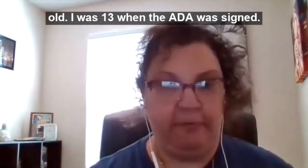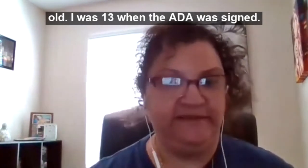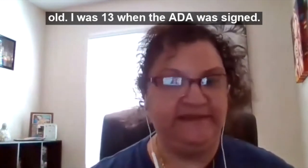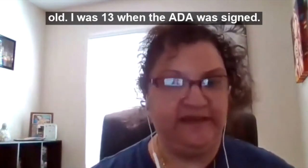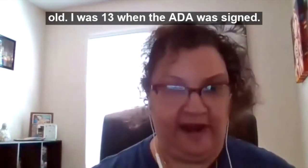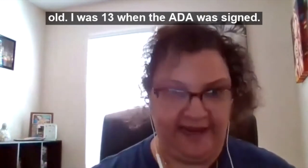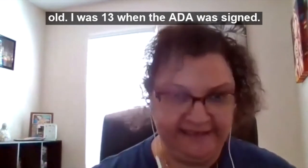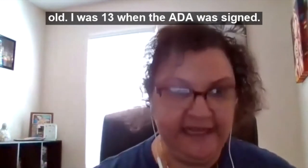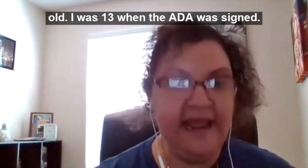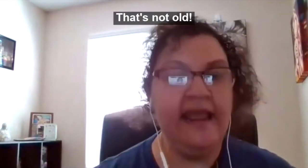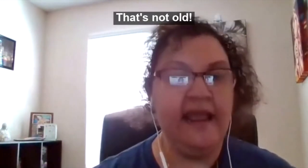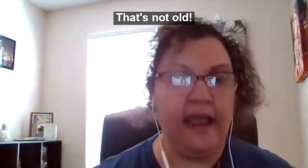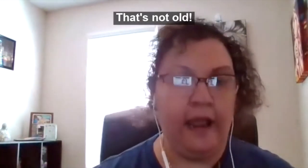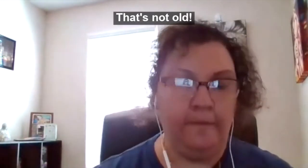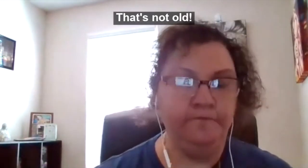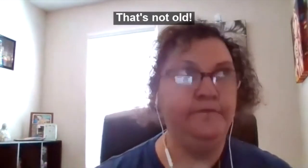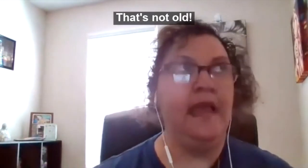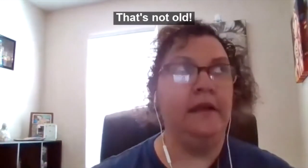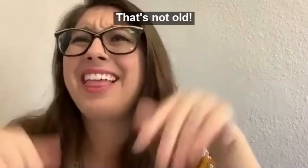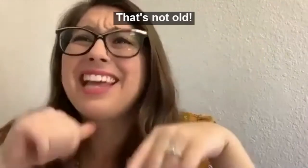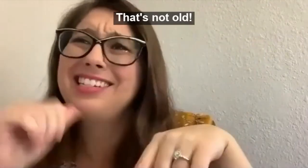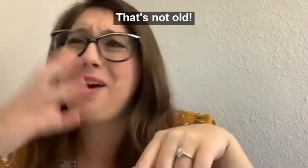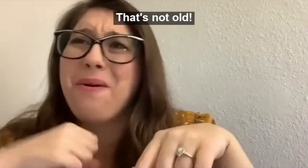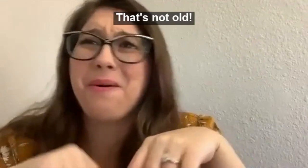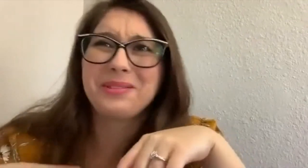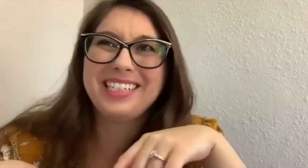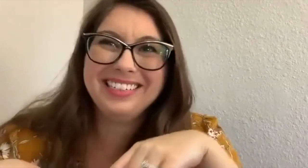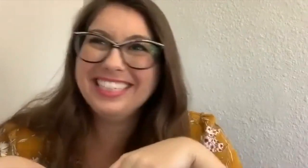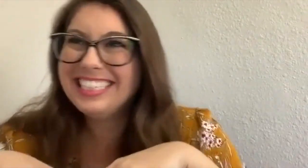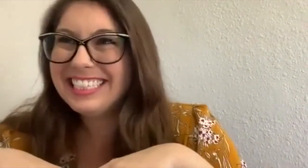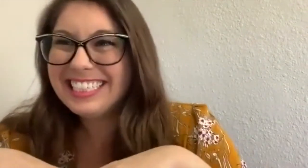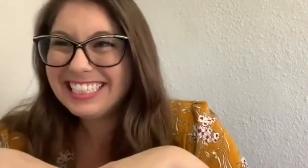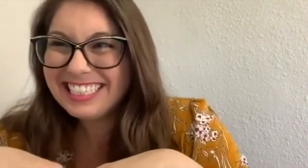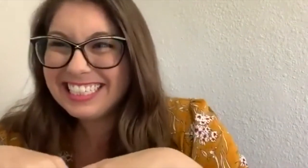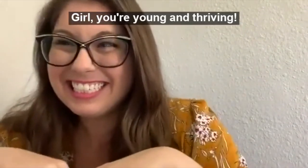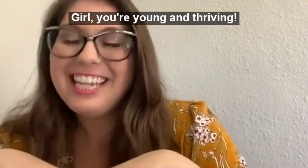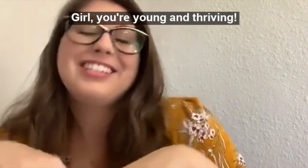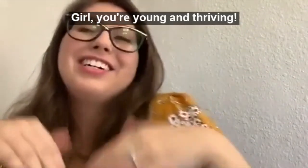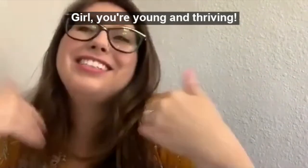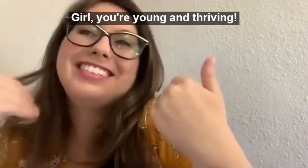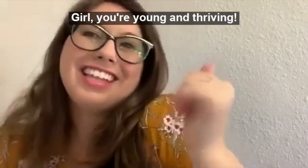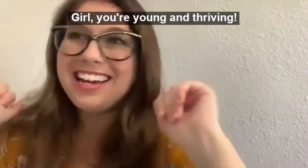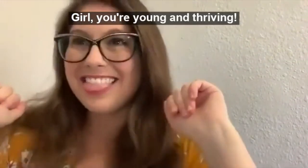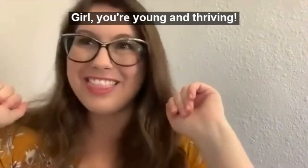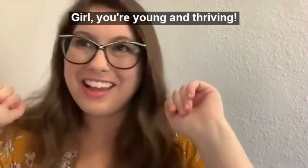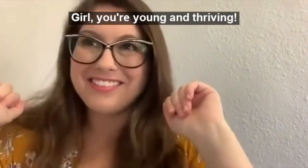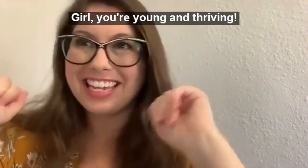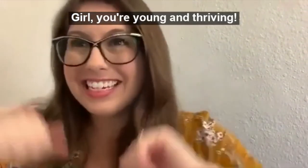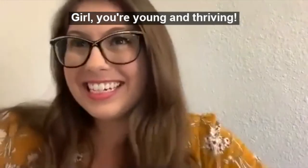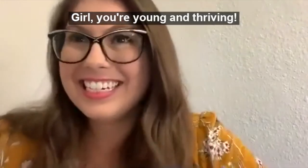was signed. That's not old. Girl, so, you're young and thriving.